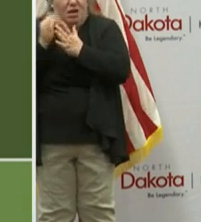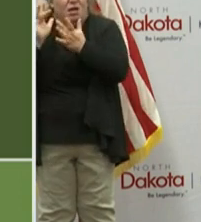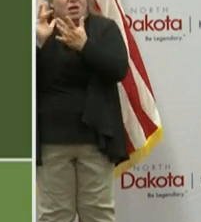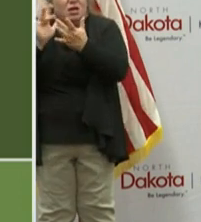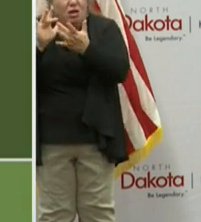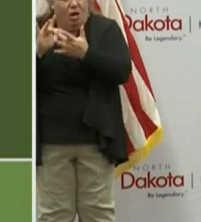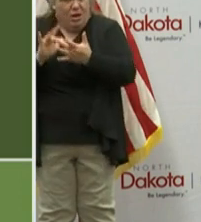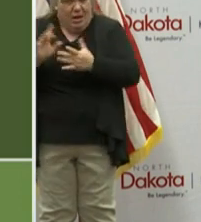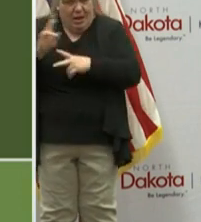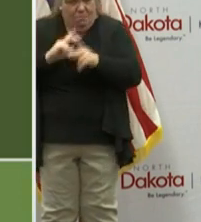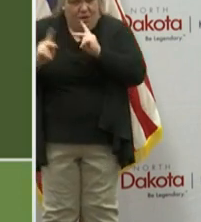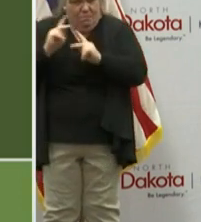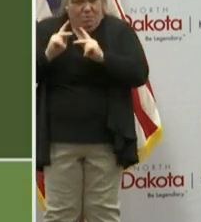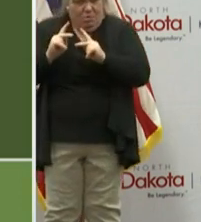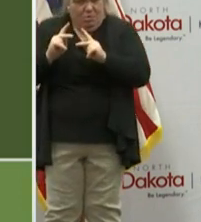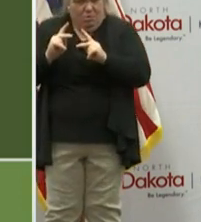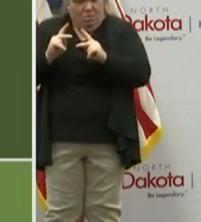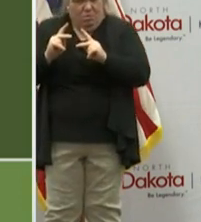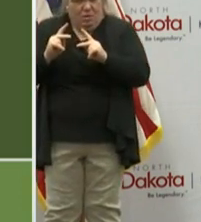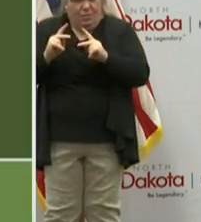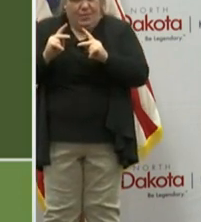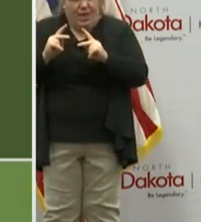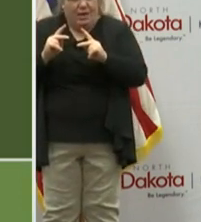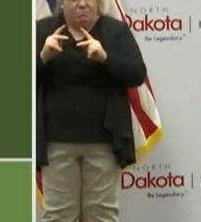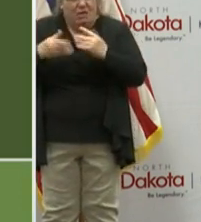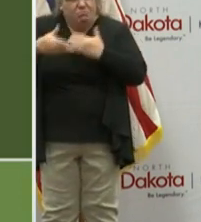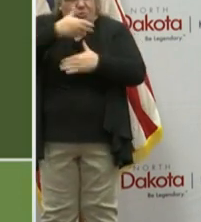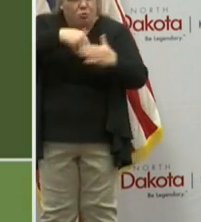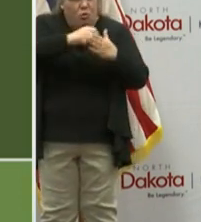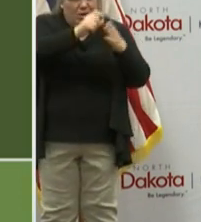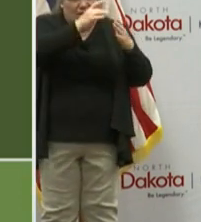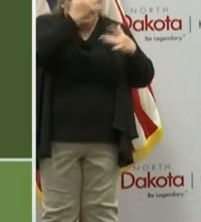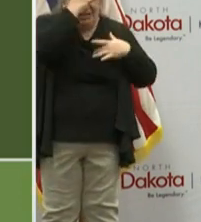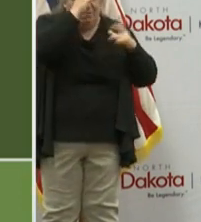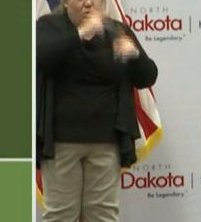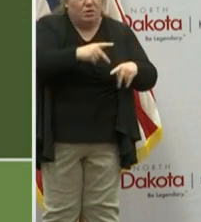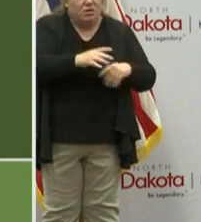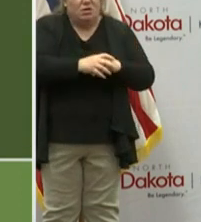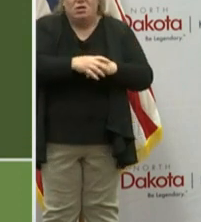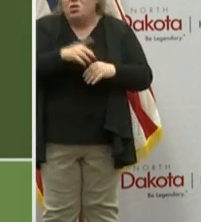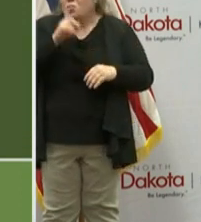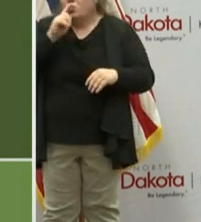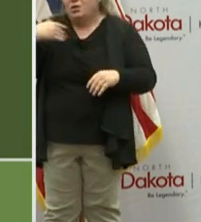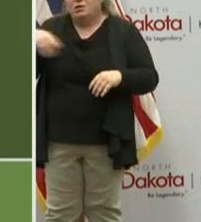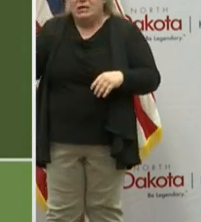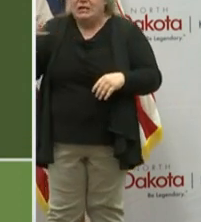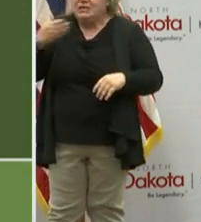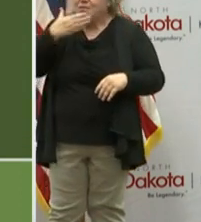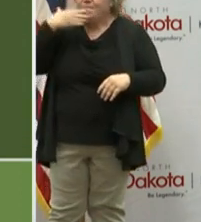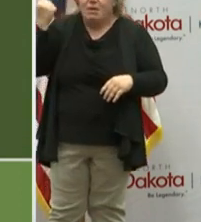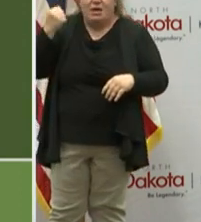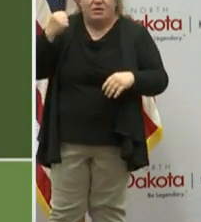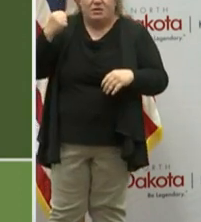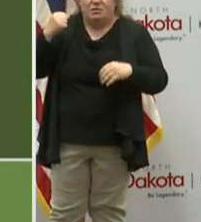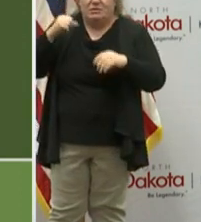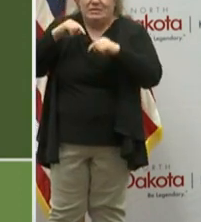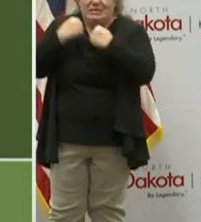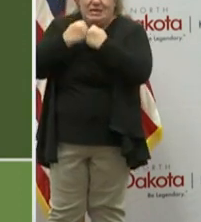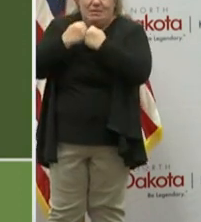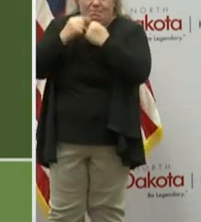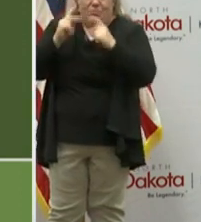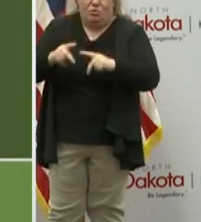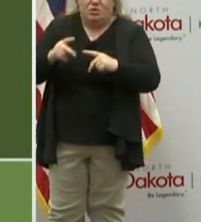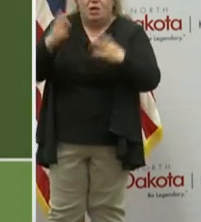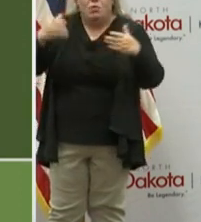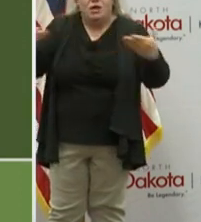contact tracing. So with that, I couldn't ask for a better wingman, and I'd like to introduce Vern